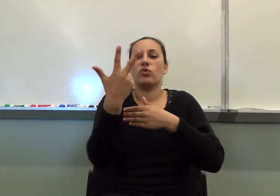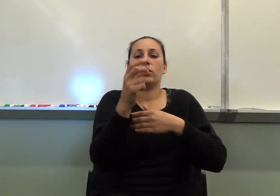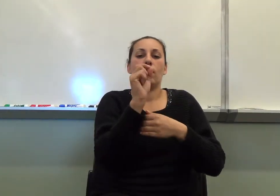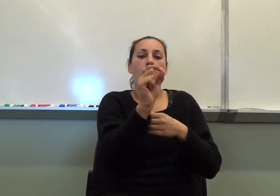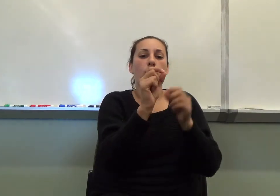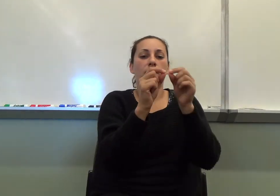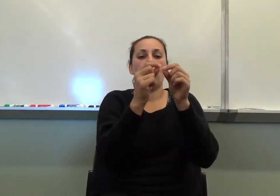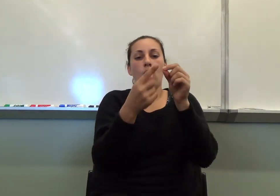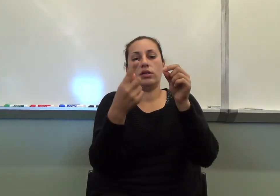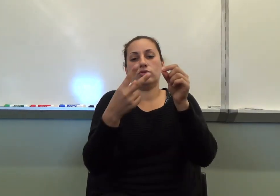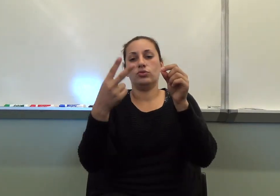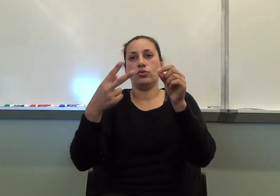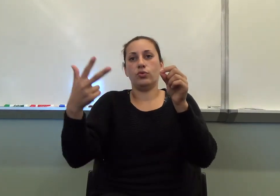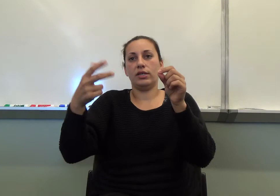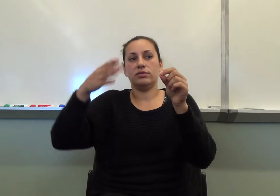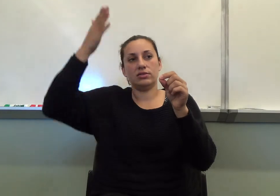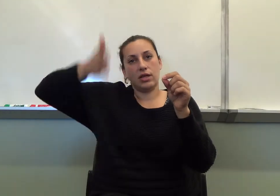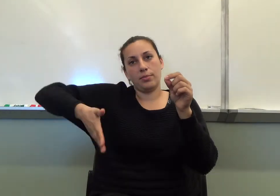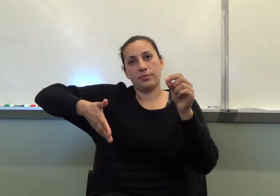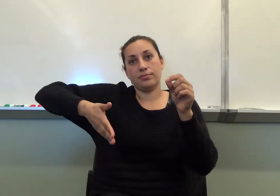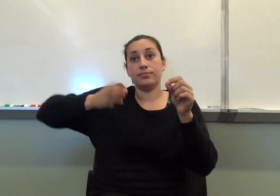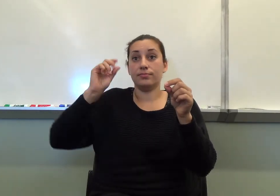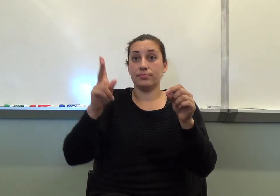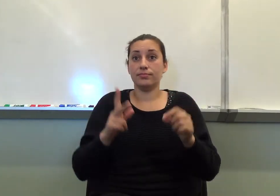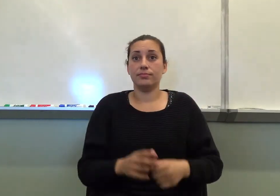places. So that's how you do your button.